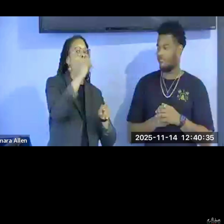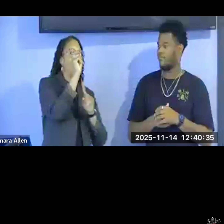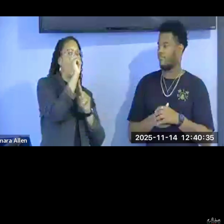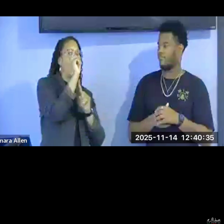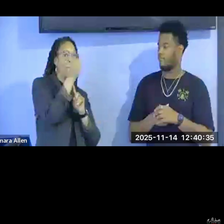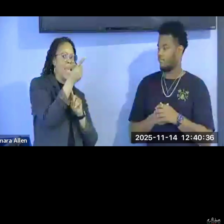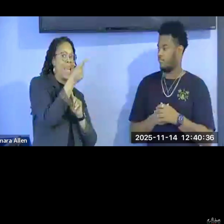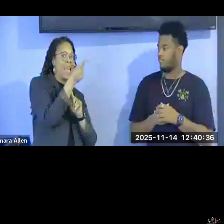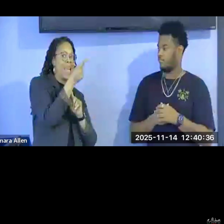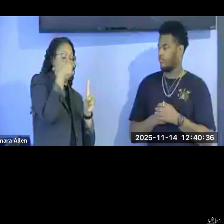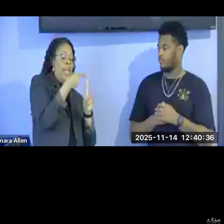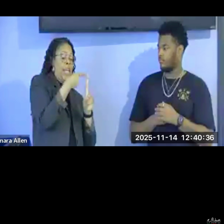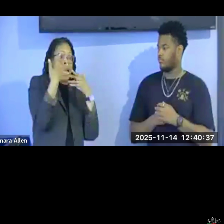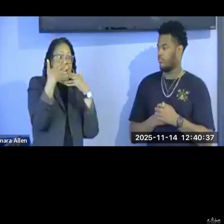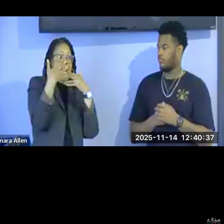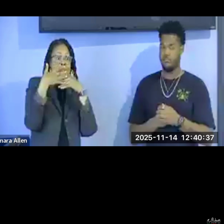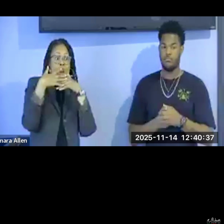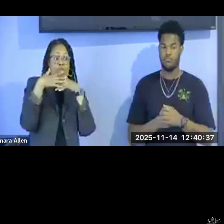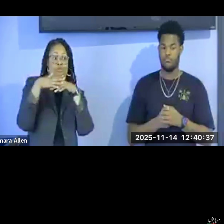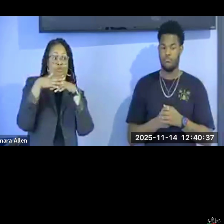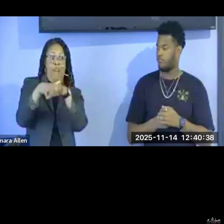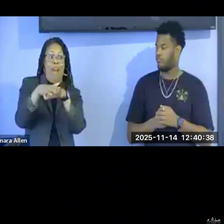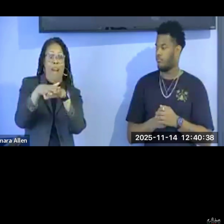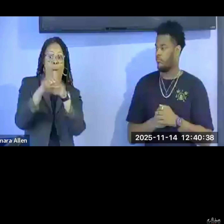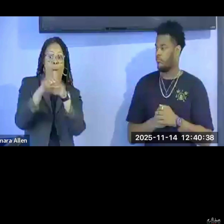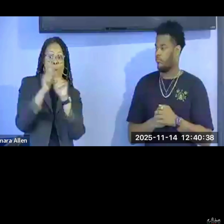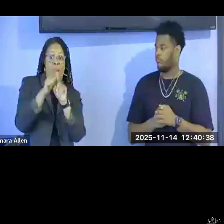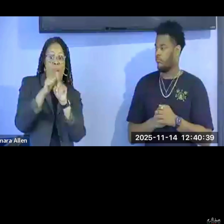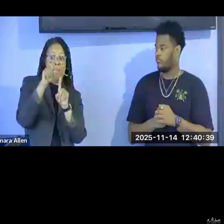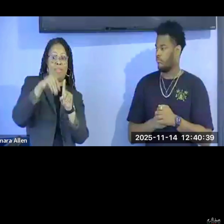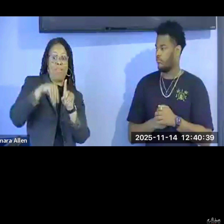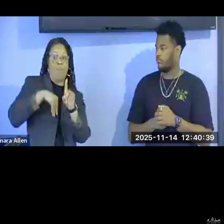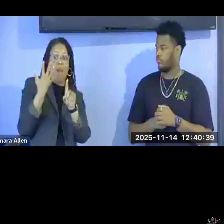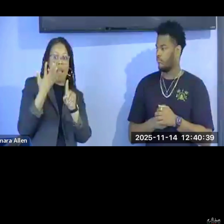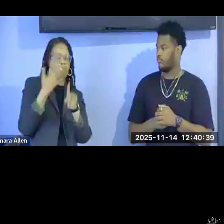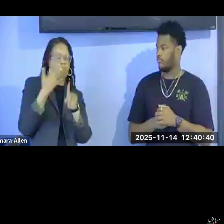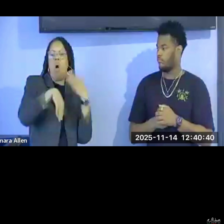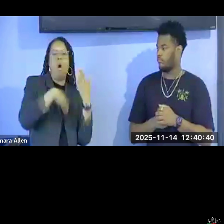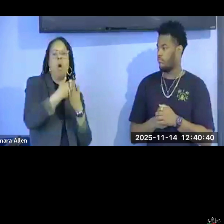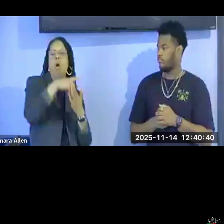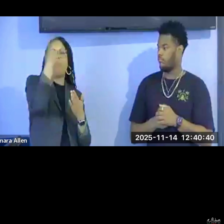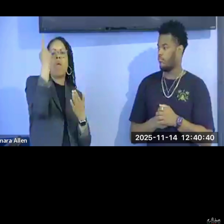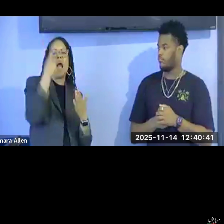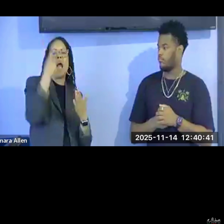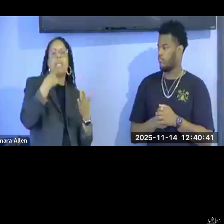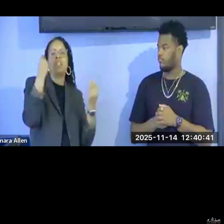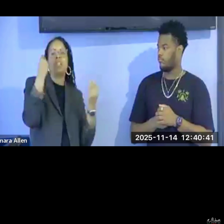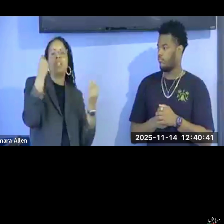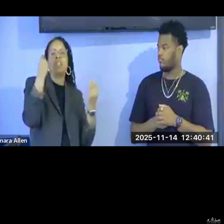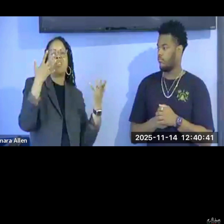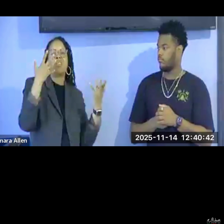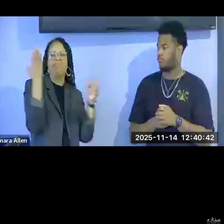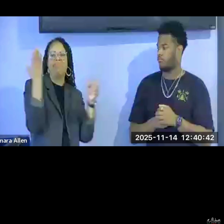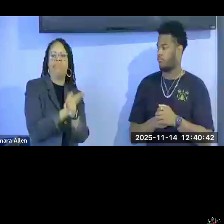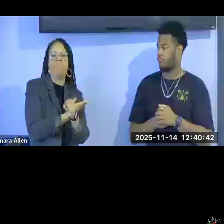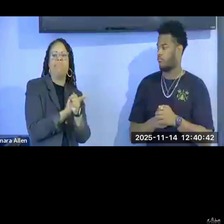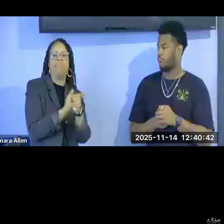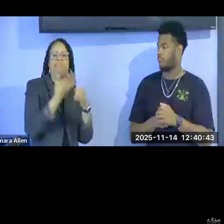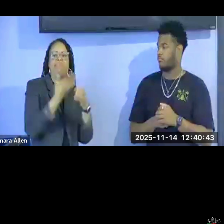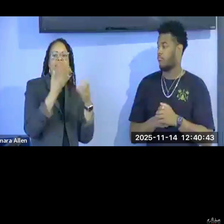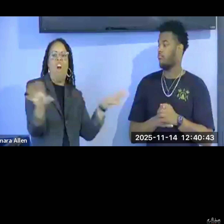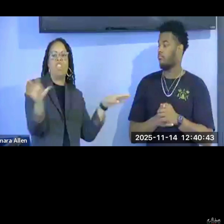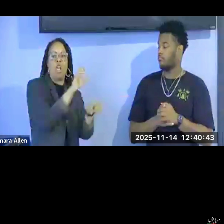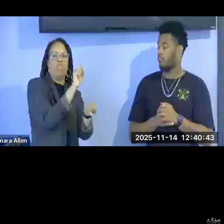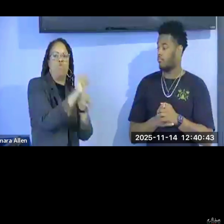Now, when schools were segregated, there were many Black hearing educators, but once things were